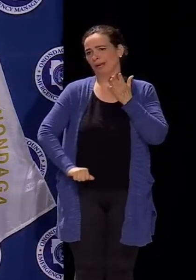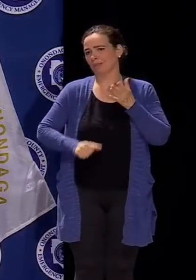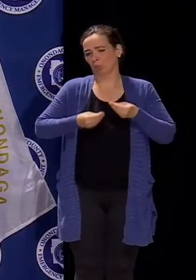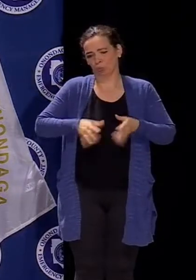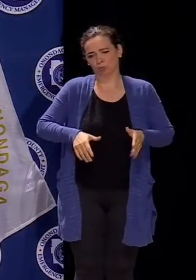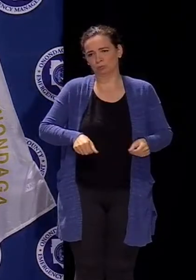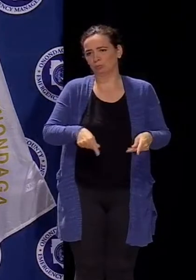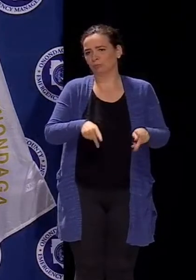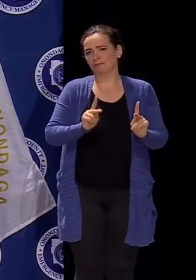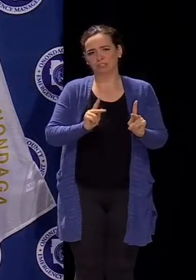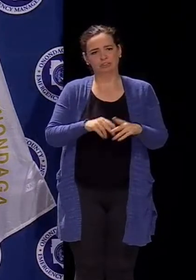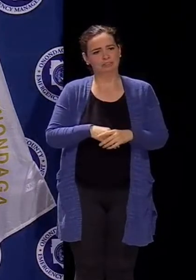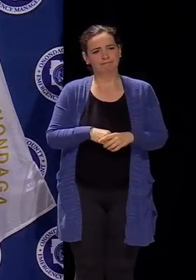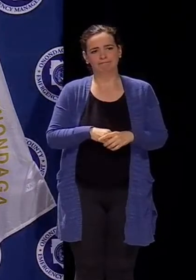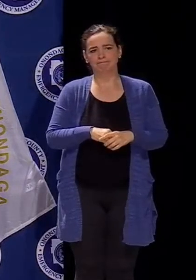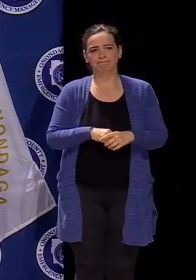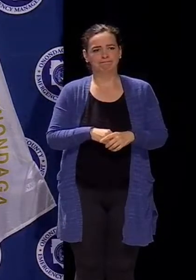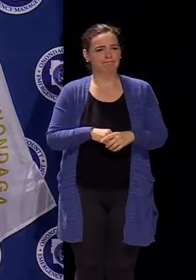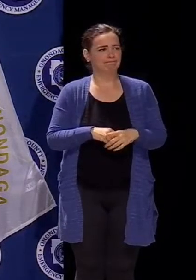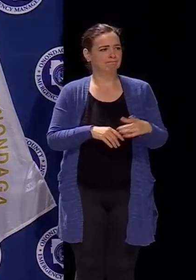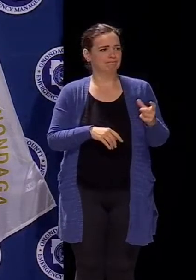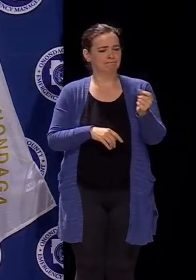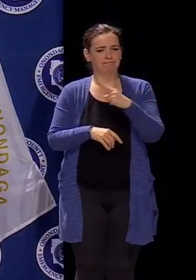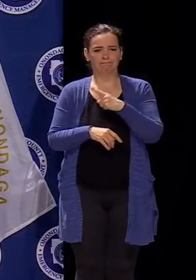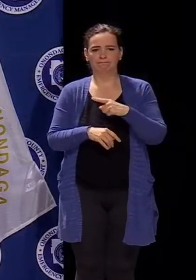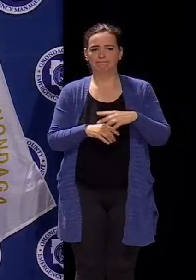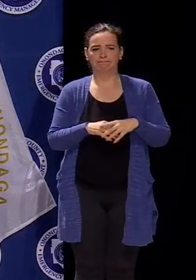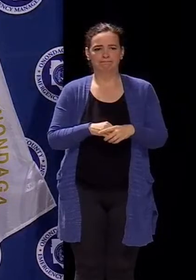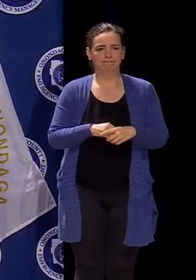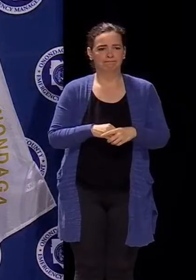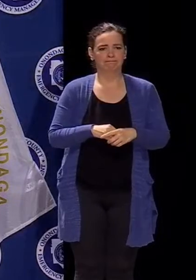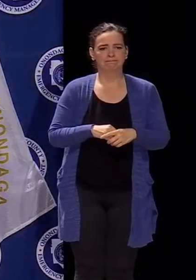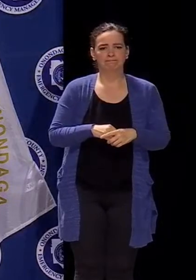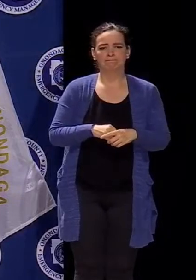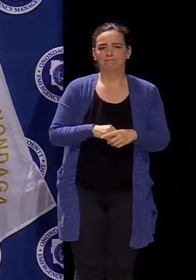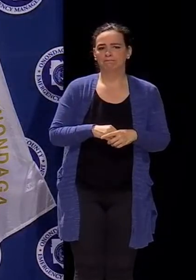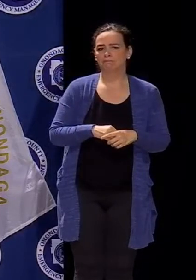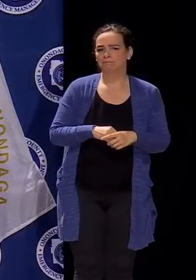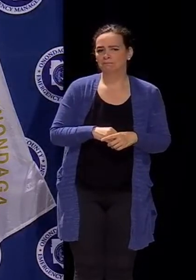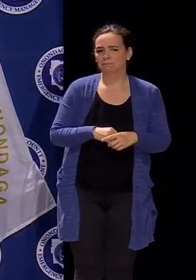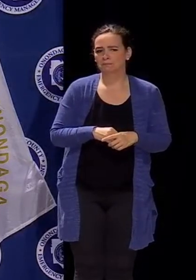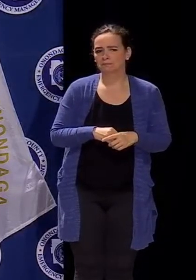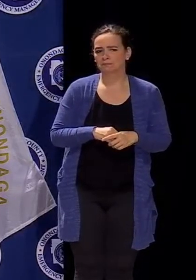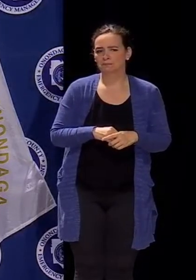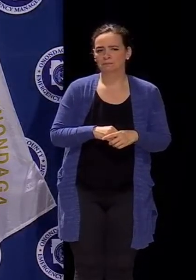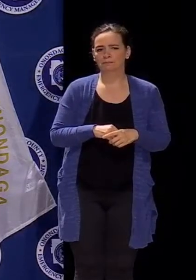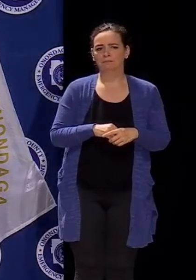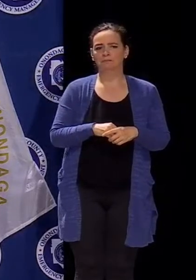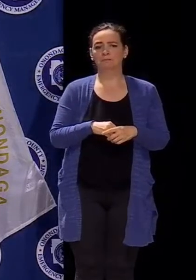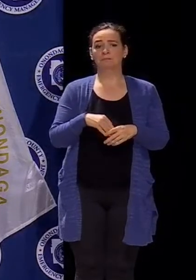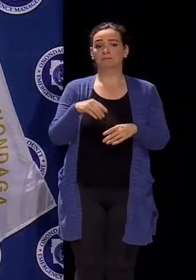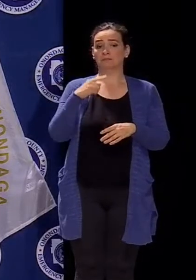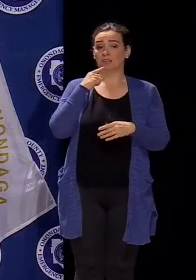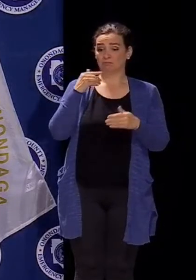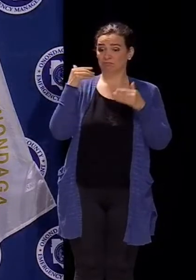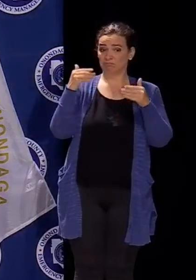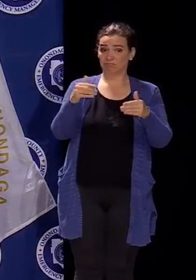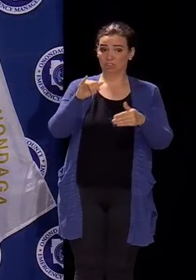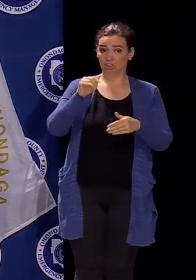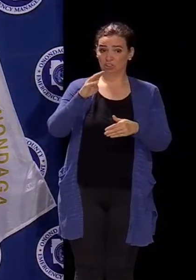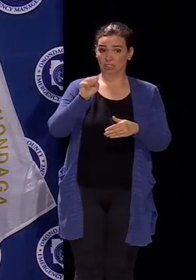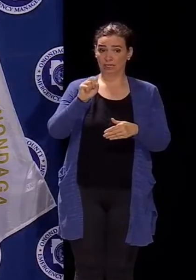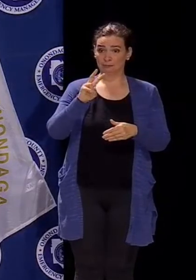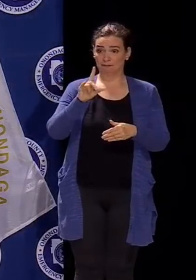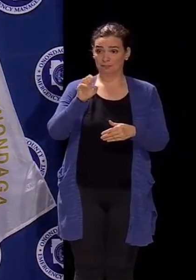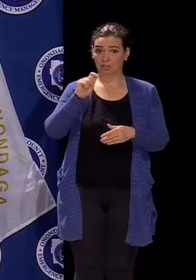you had said you were going to initiate testing at both Jamesville and the Justice Center. Have you gotten any of those tests back yet? We've not been able to do